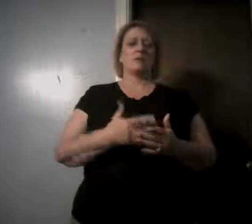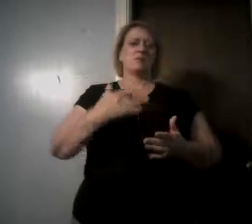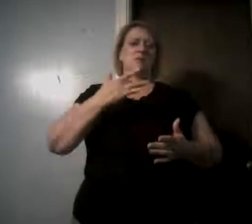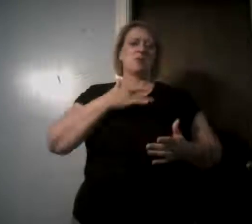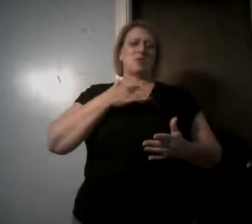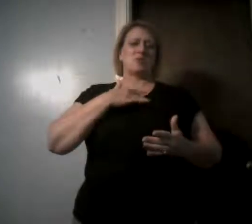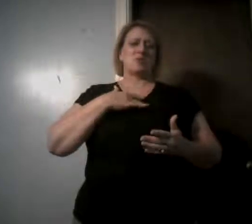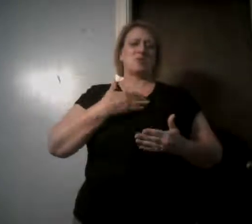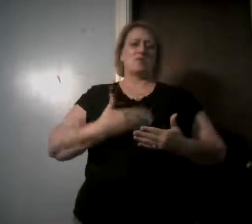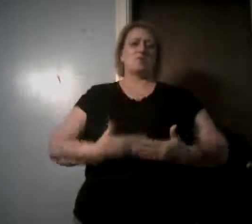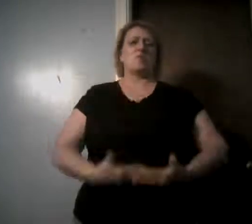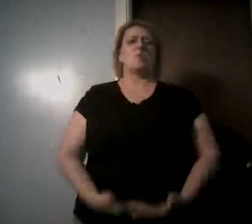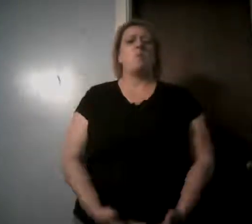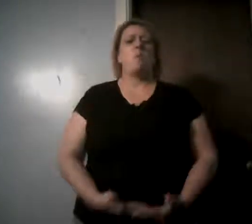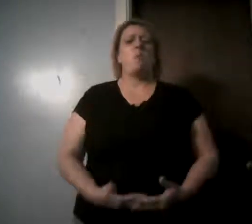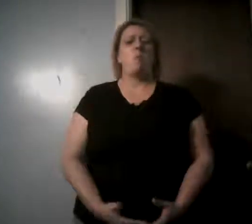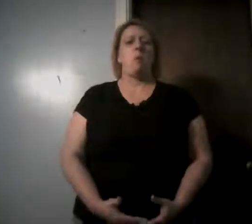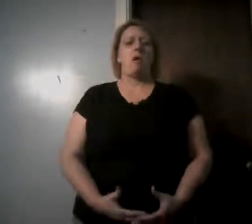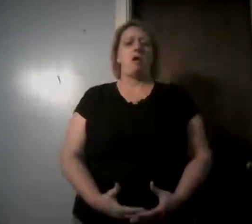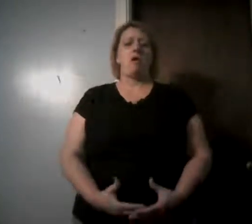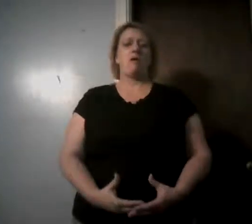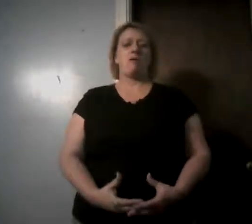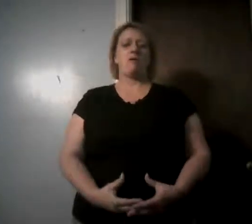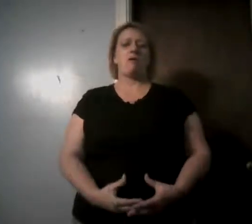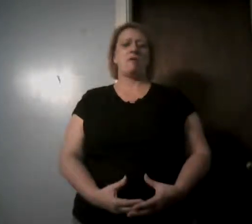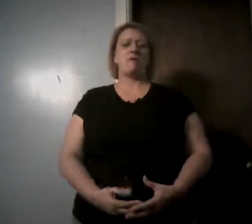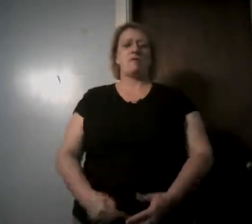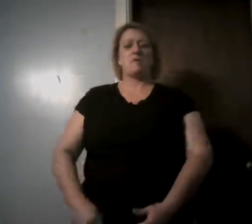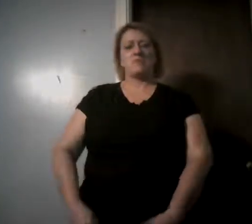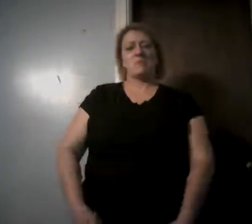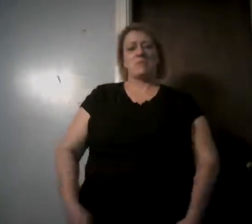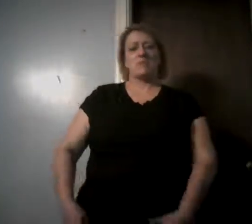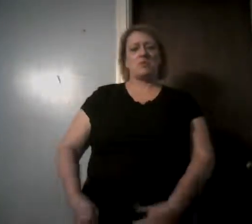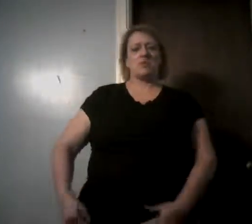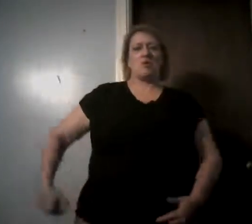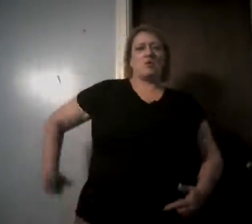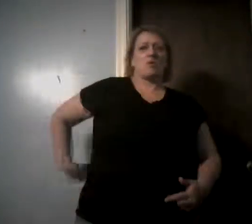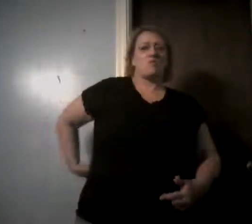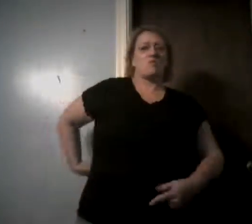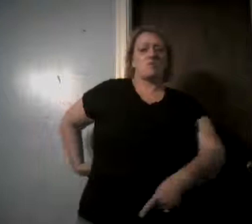pain in the lower back, belly, or groin, or all three spots.